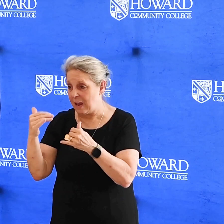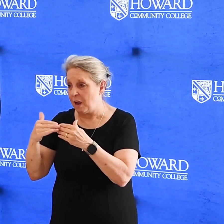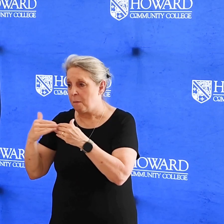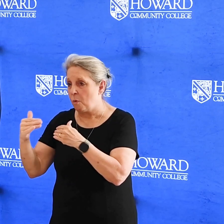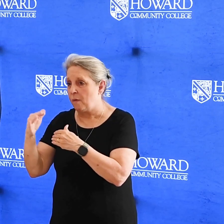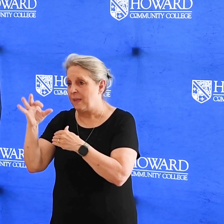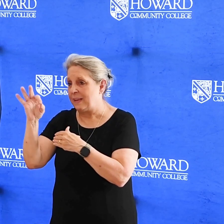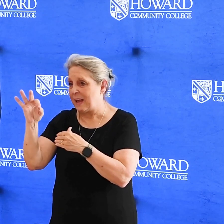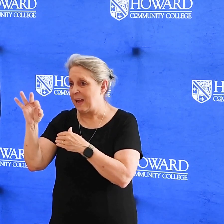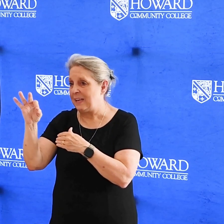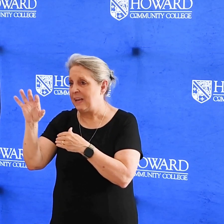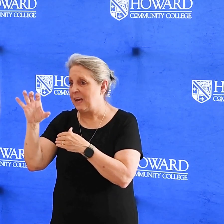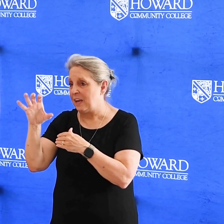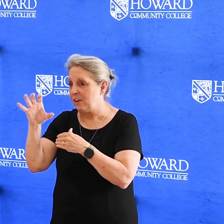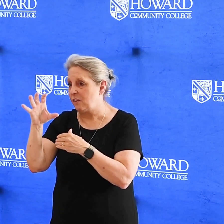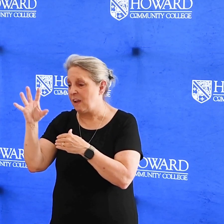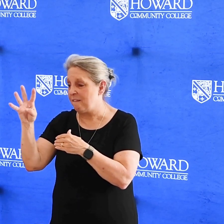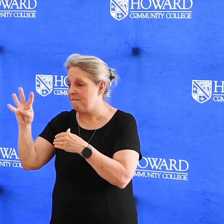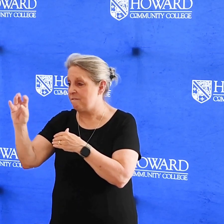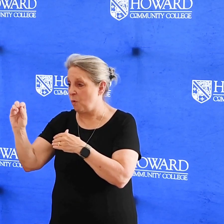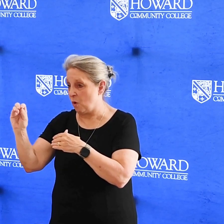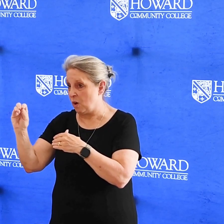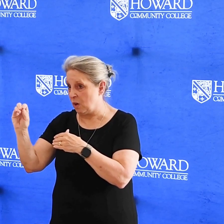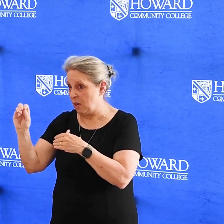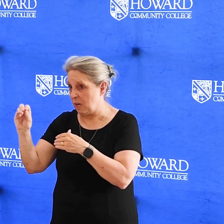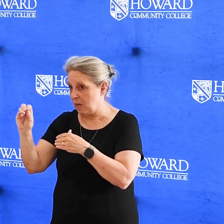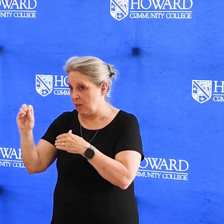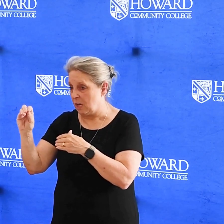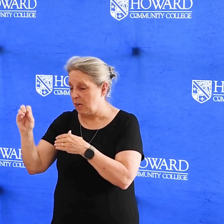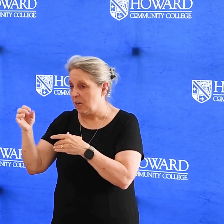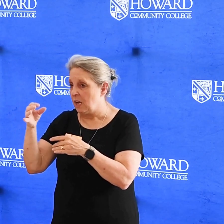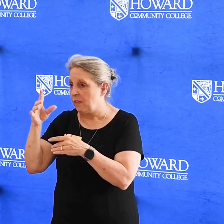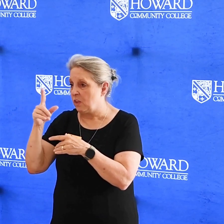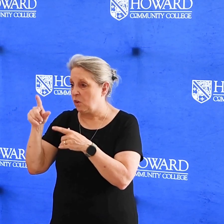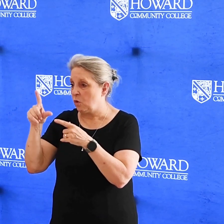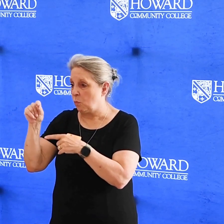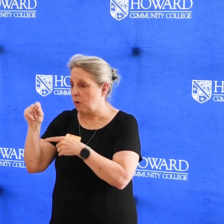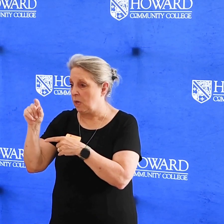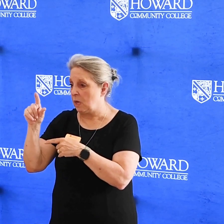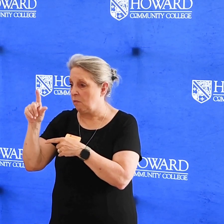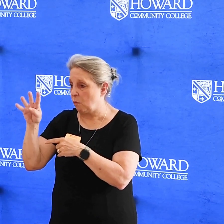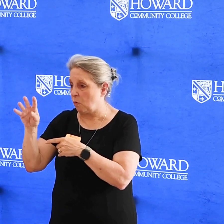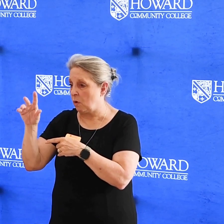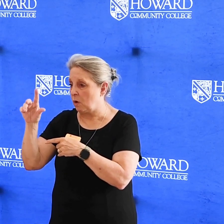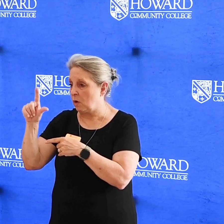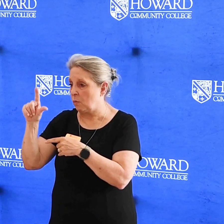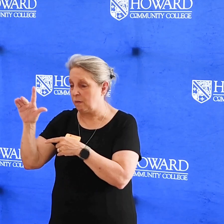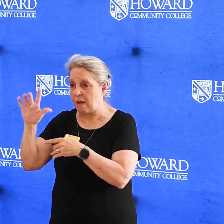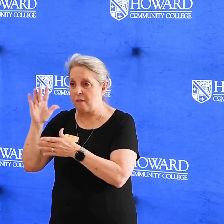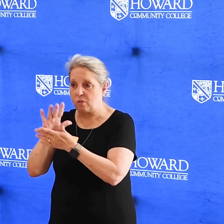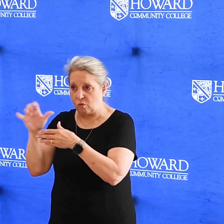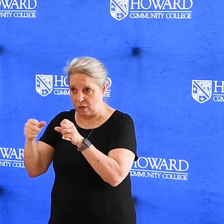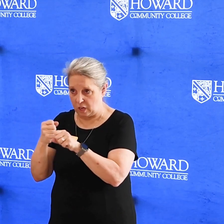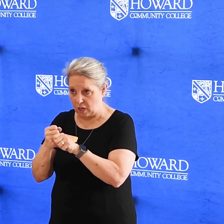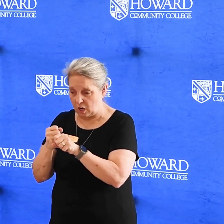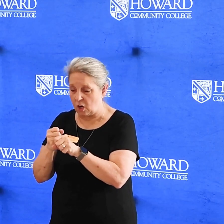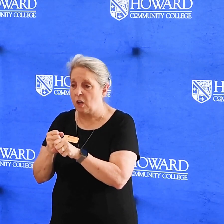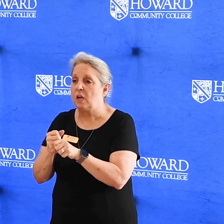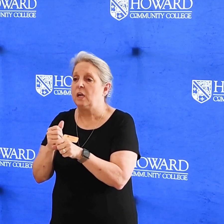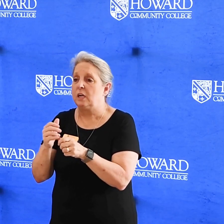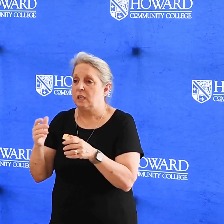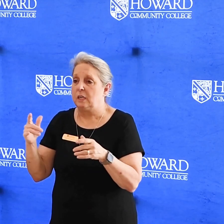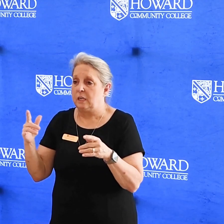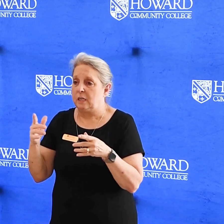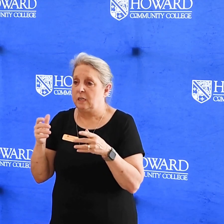than 940 in the upcoming 24-25 school year. In tandem with the future opening